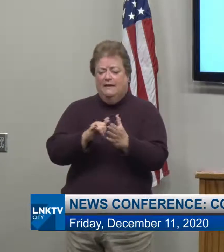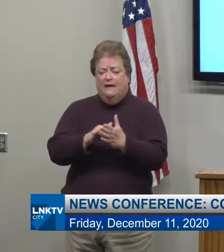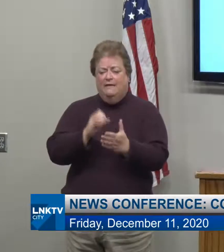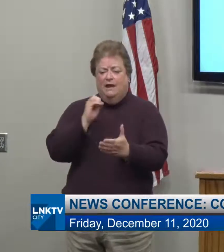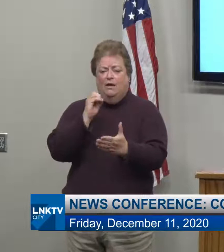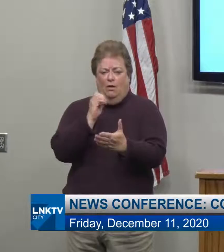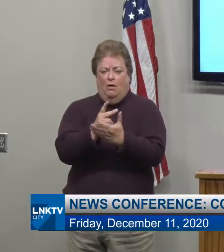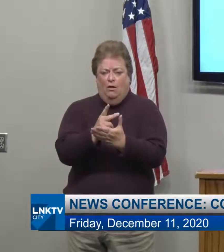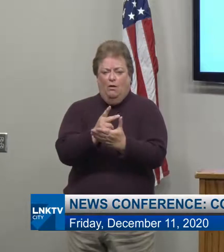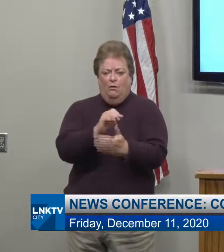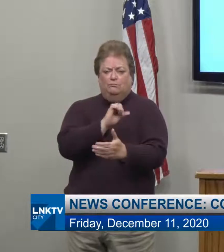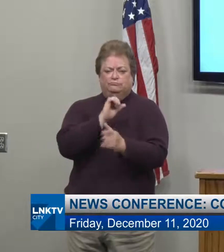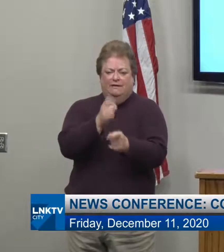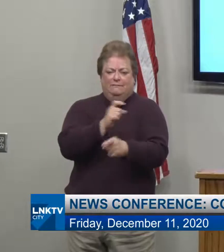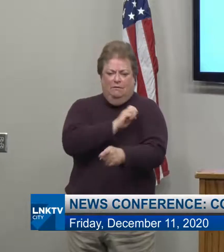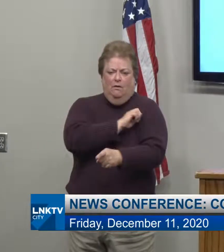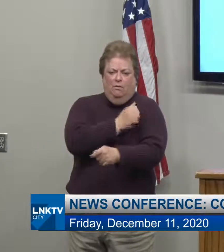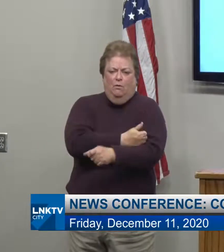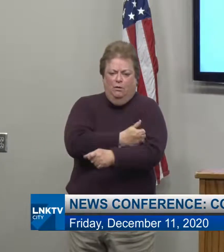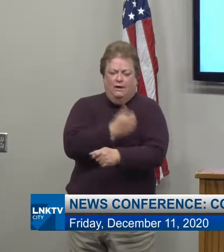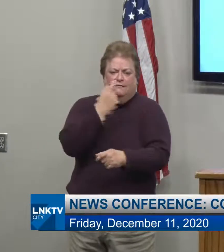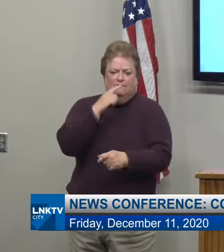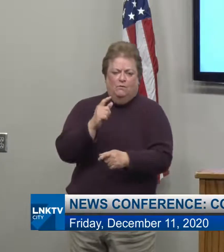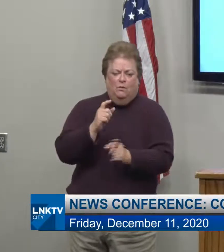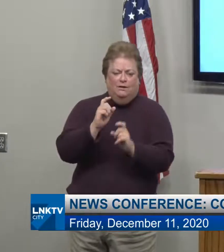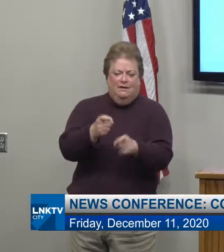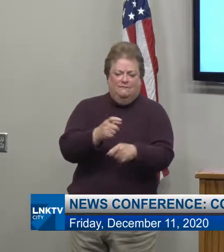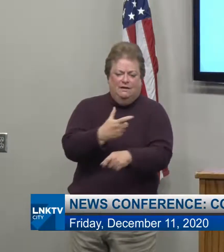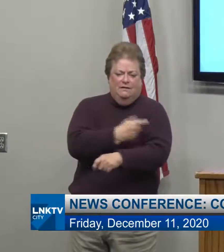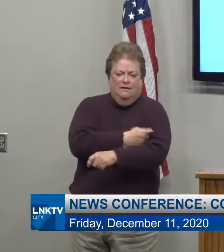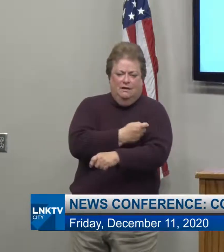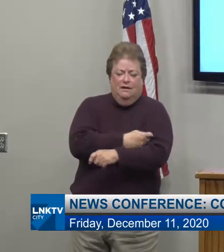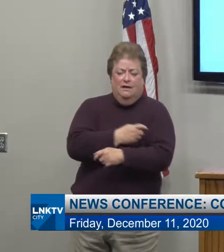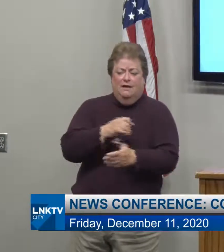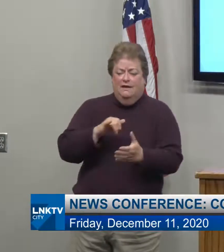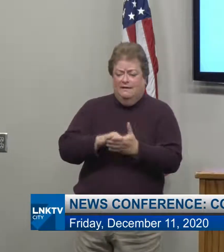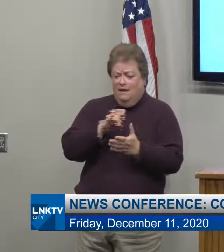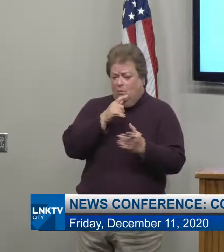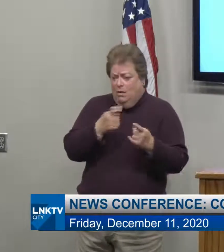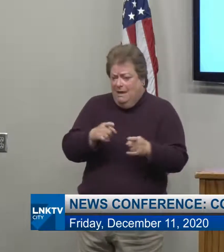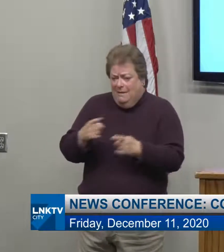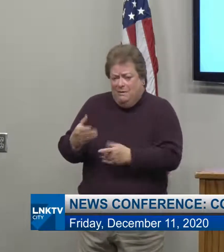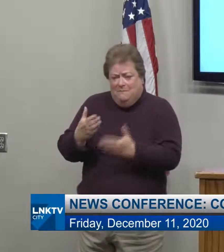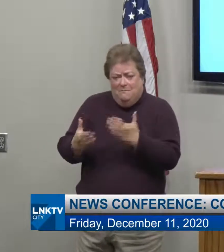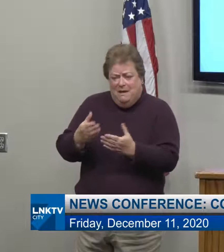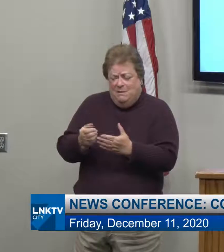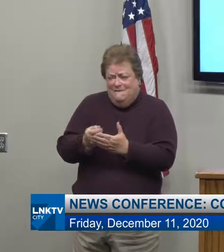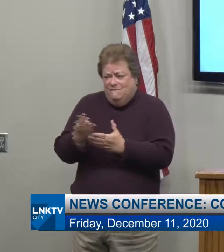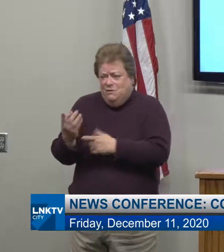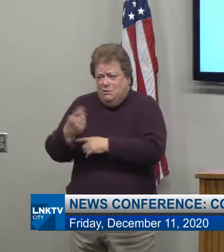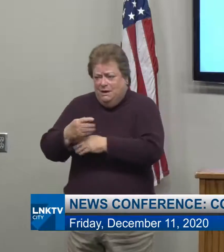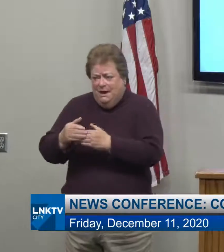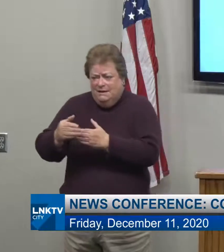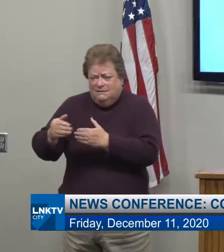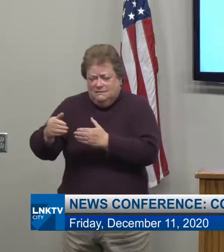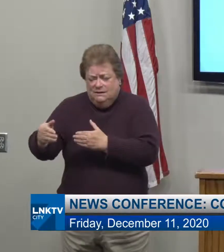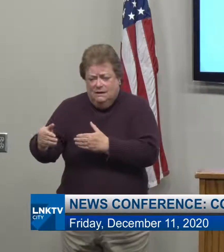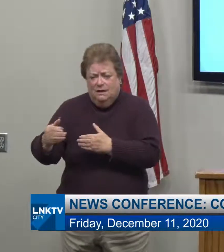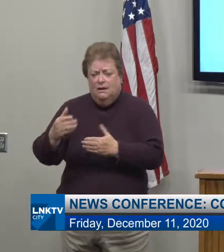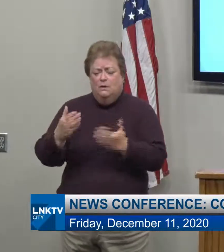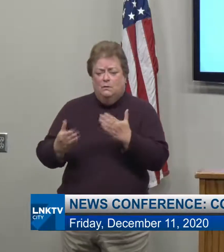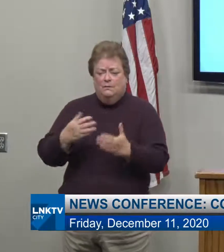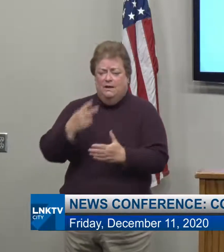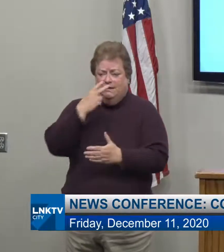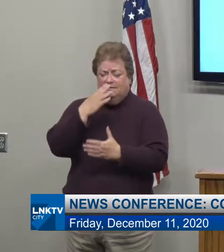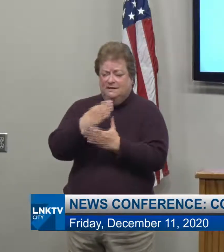vaccine for emergency use. With that authorization likely to come in a matter of days, we could see a limited number of doses arrive